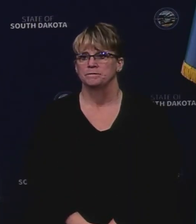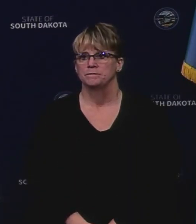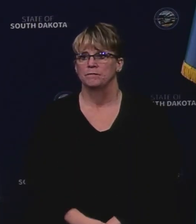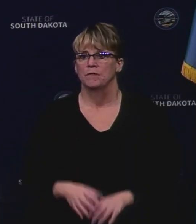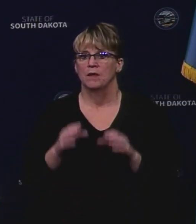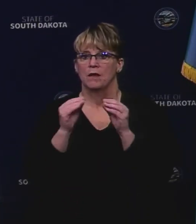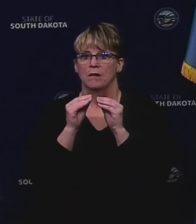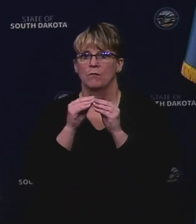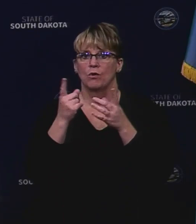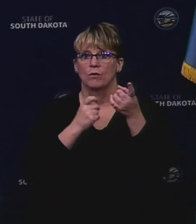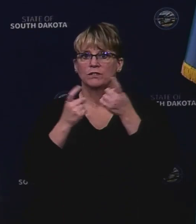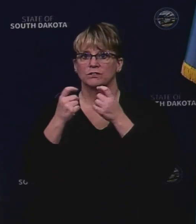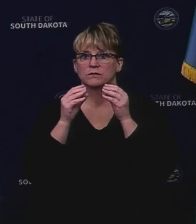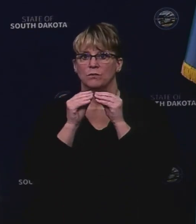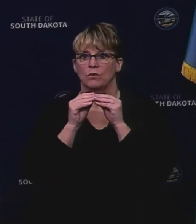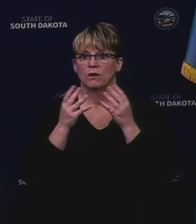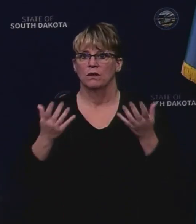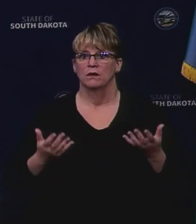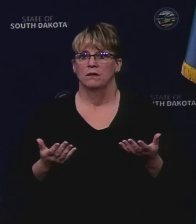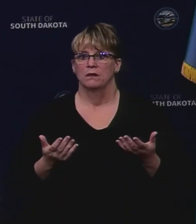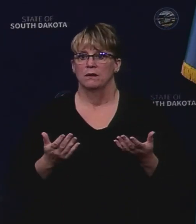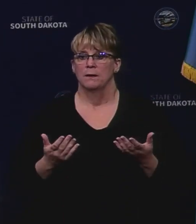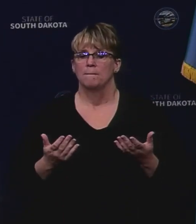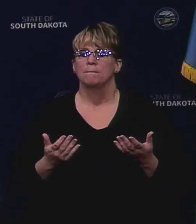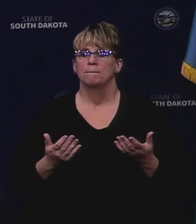Any further questions?